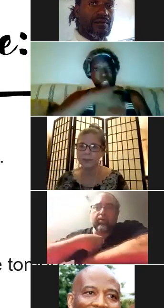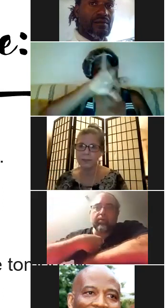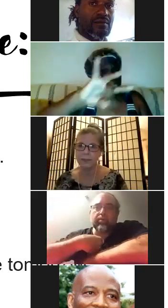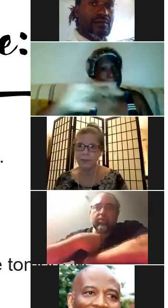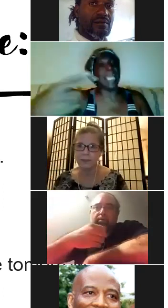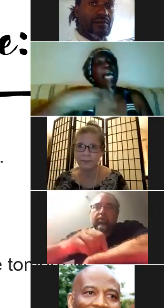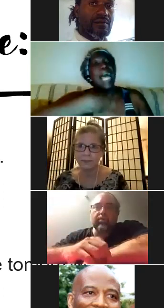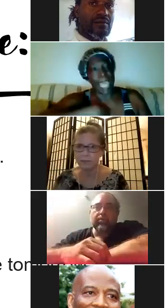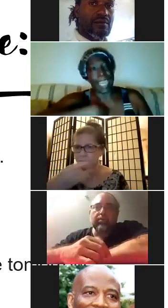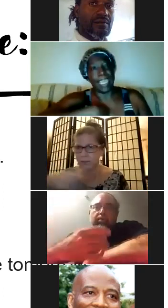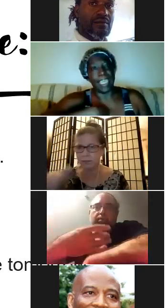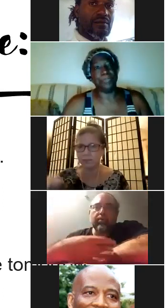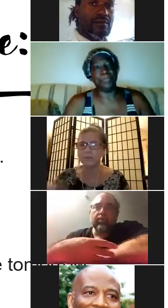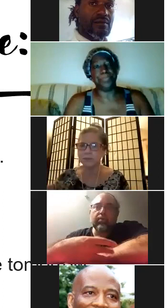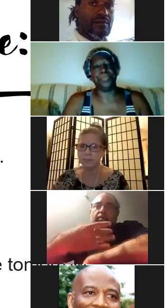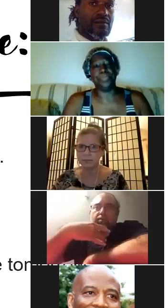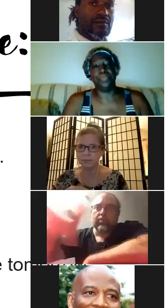Or don't like I.